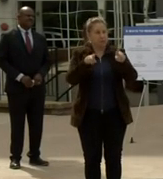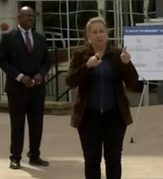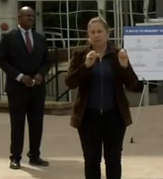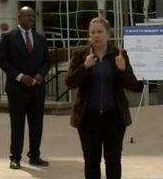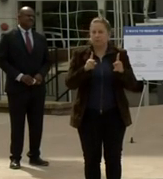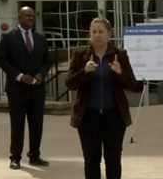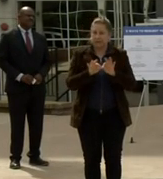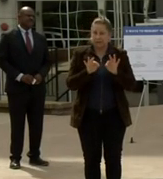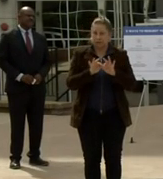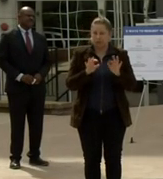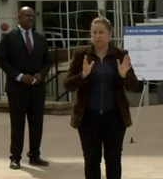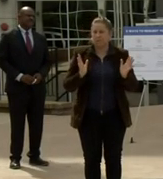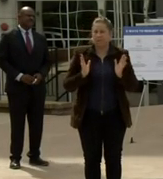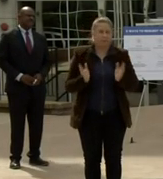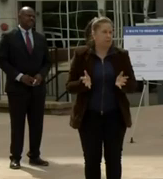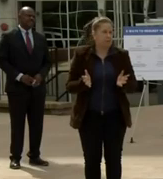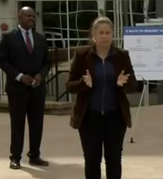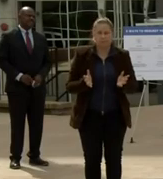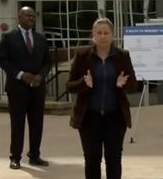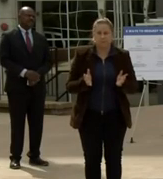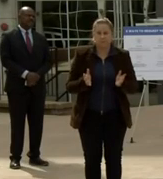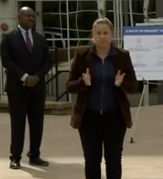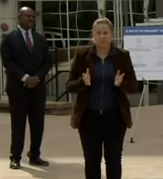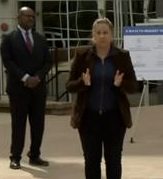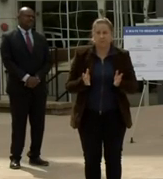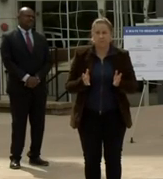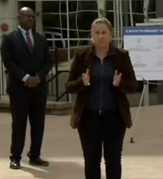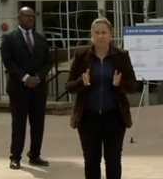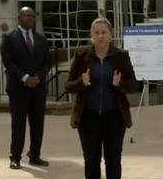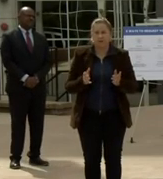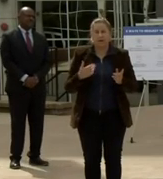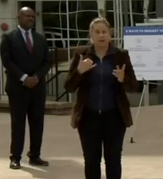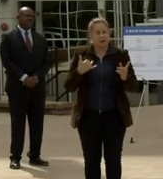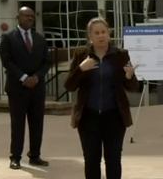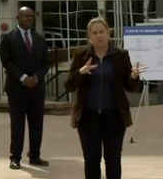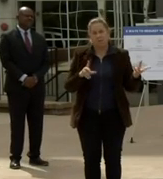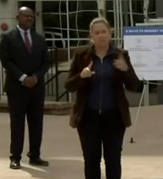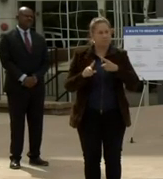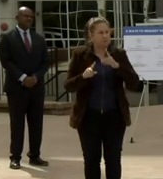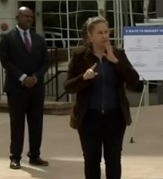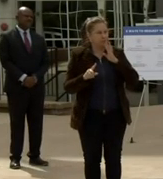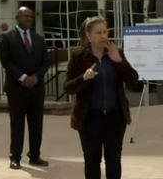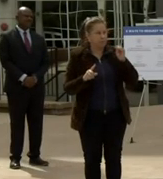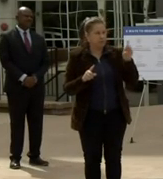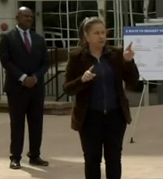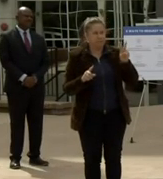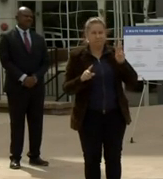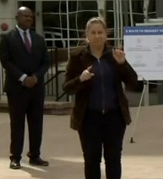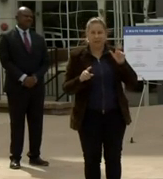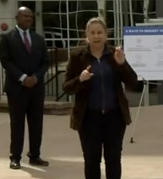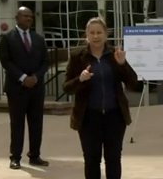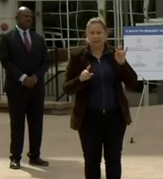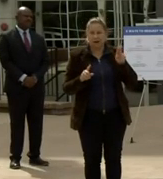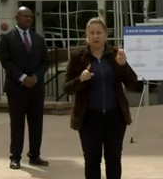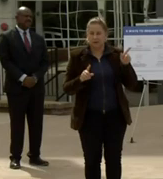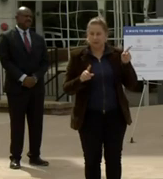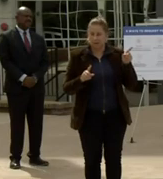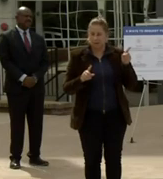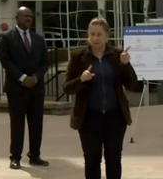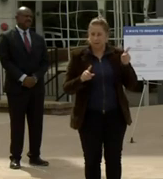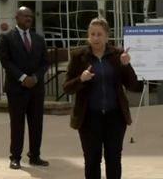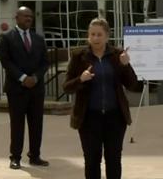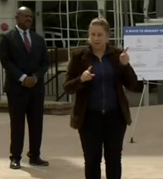And then, back to Mr. Valentine, does that give you any more pause to consider stiffening, going to a